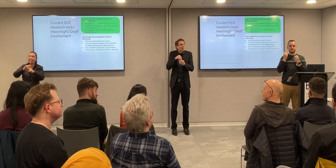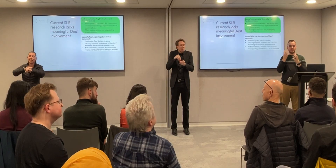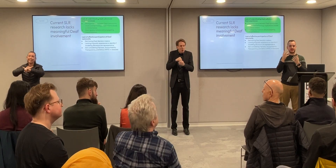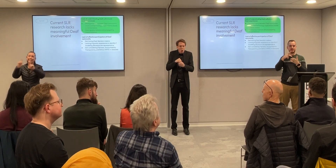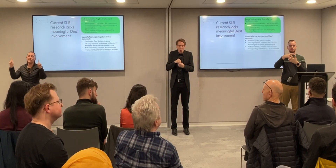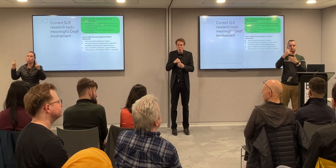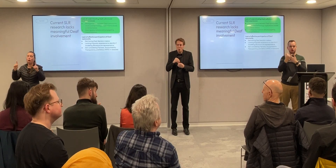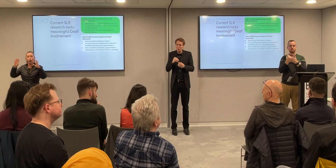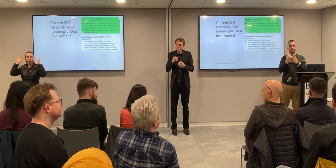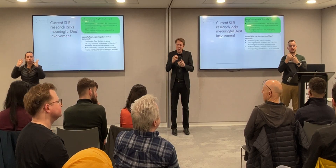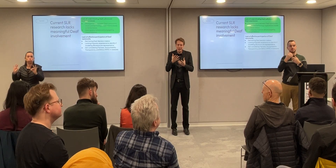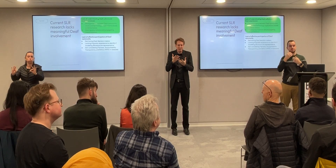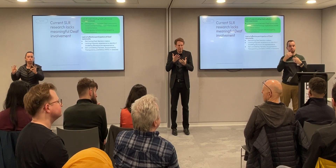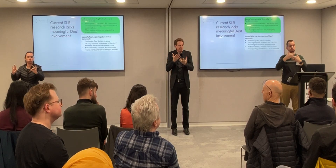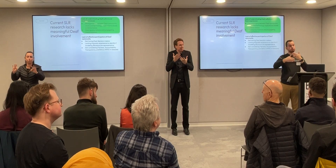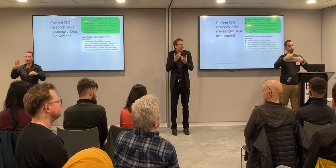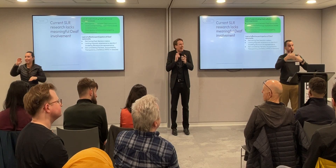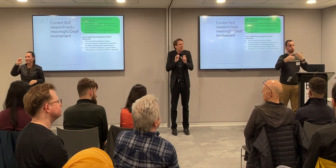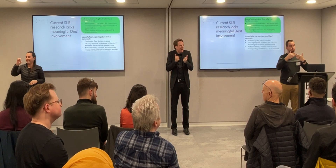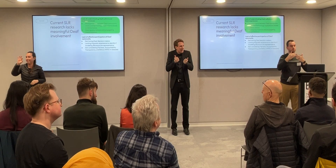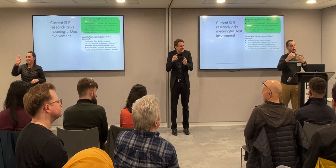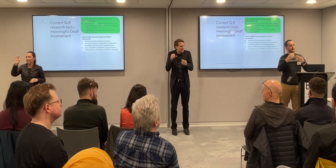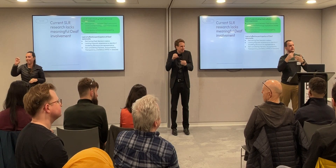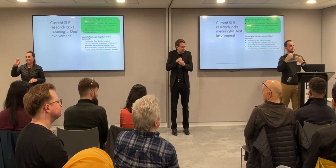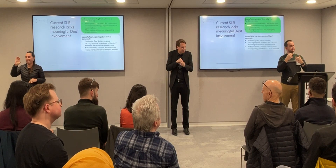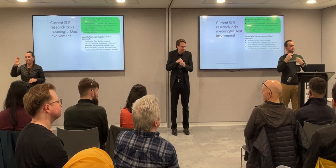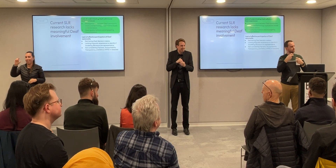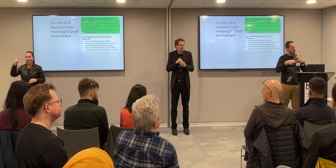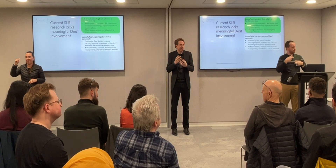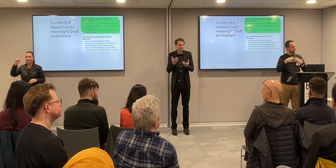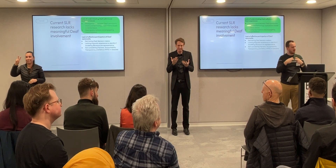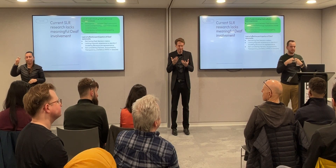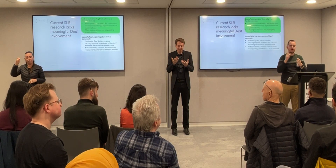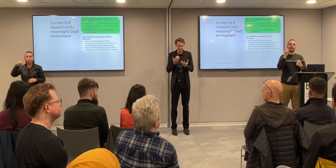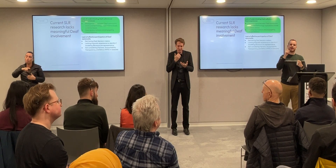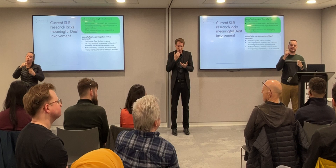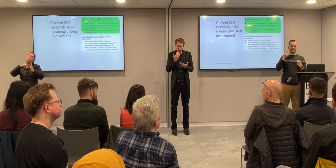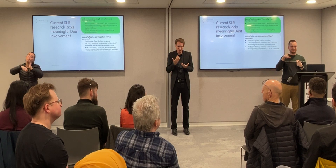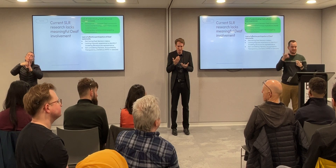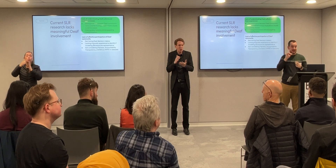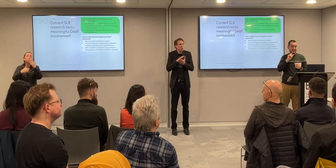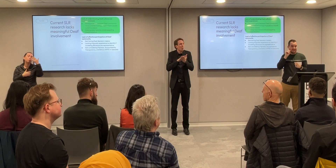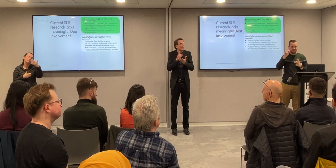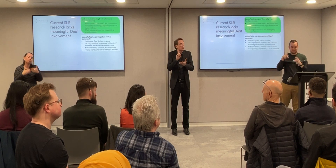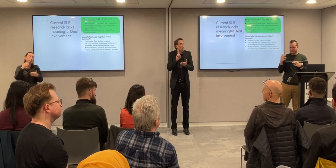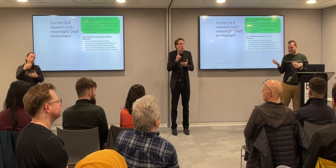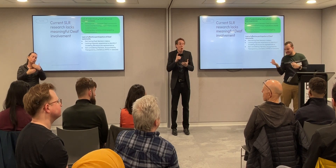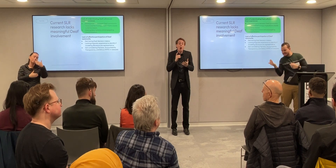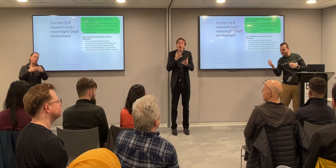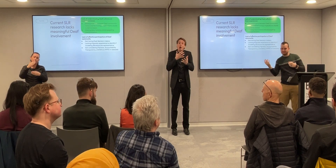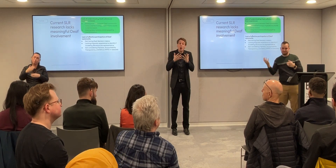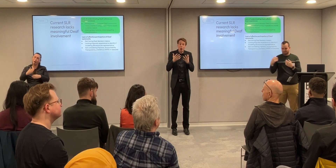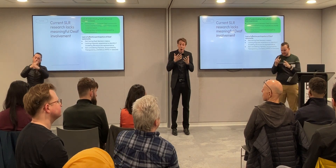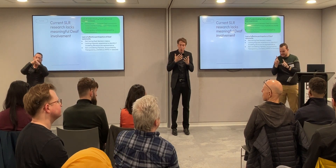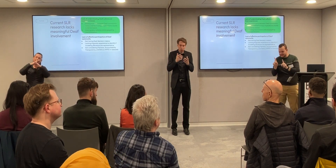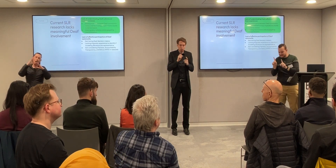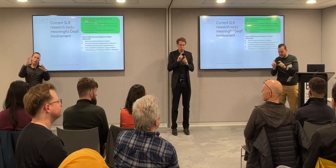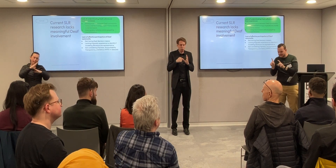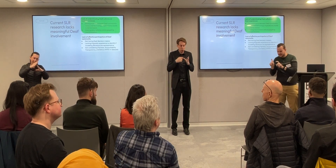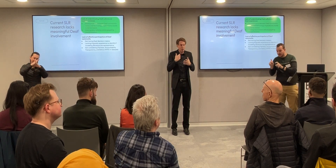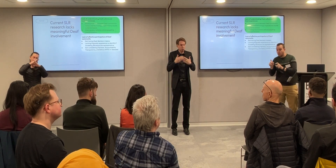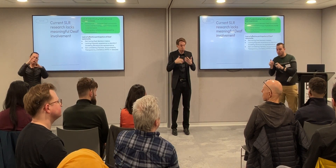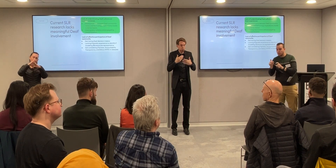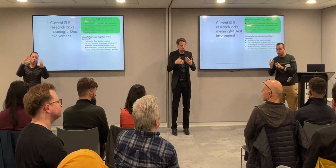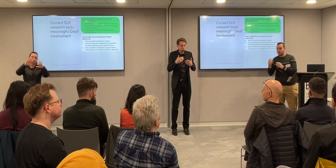word effective there. Many projects, they progress along, problems arise, and they say, oh, I need to find a deaf person to